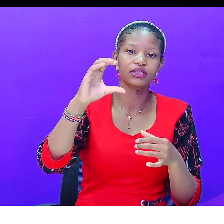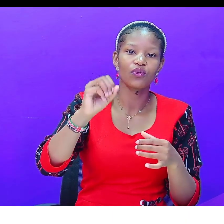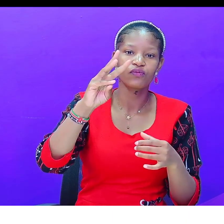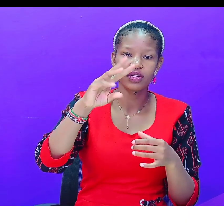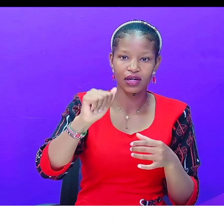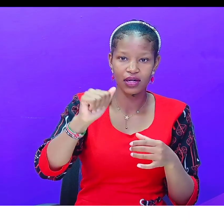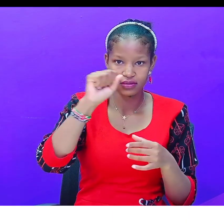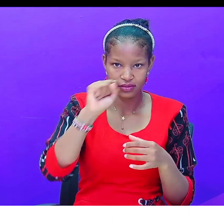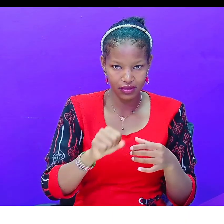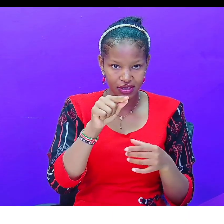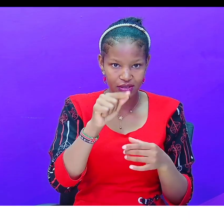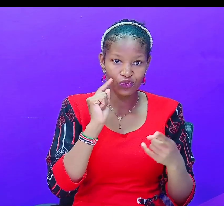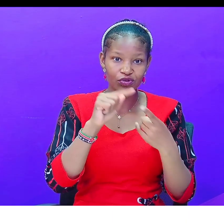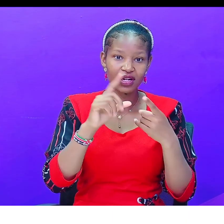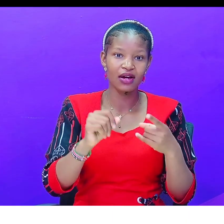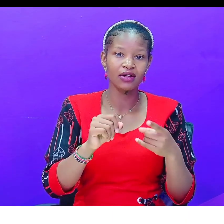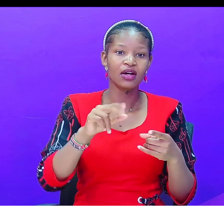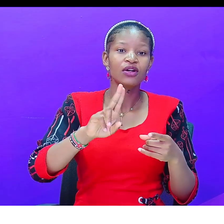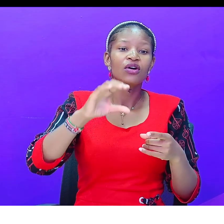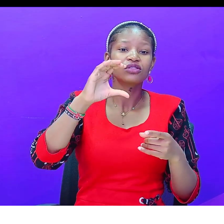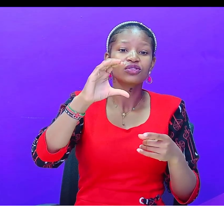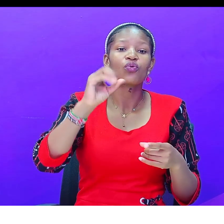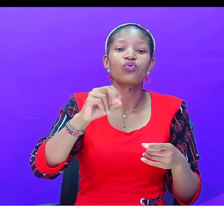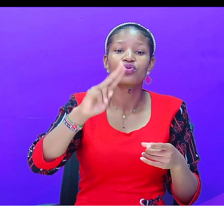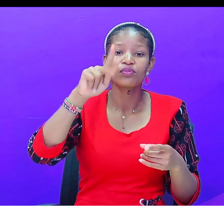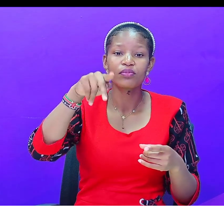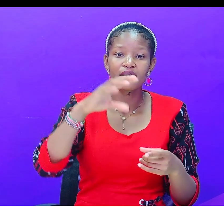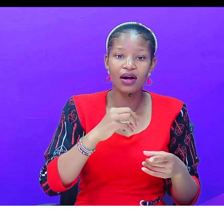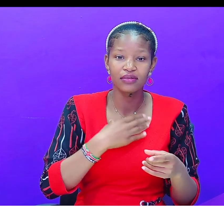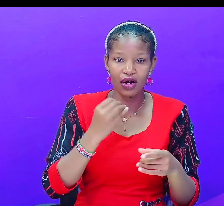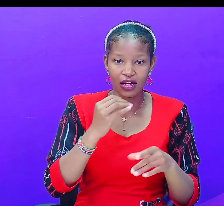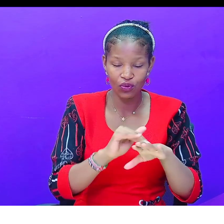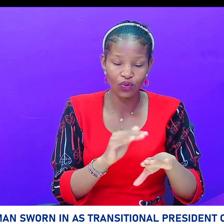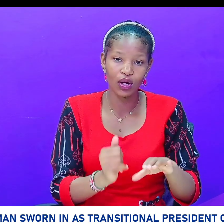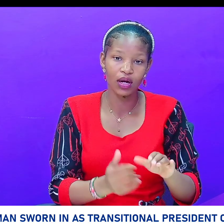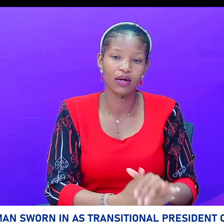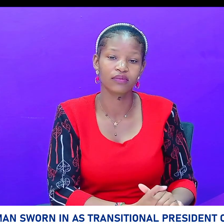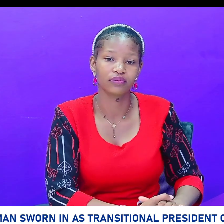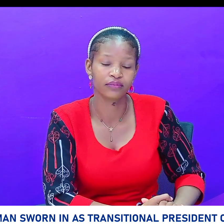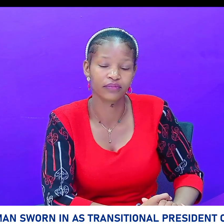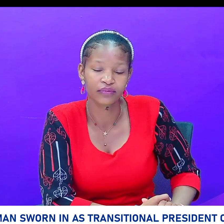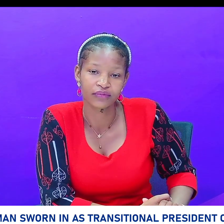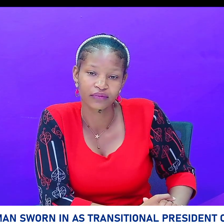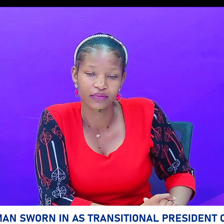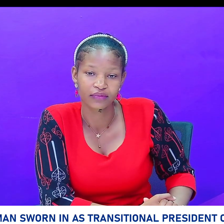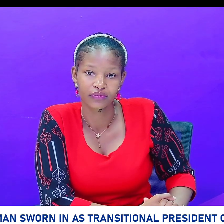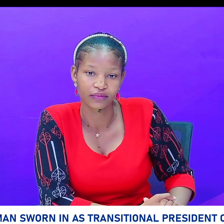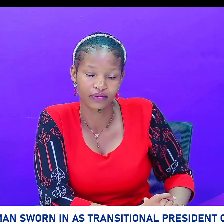The military takeover occurred just before provisional results were to be announced, raising concerns about the